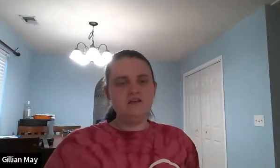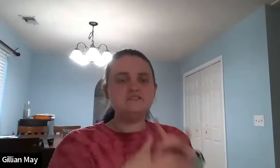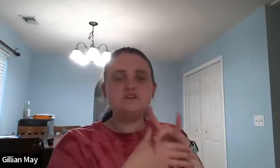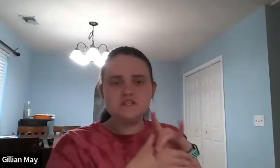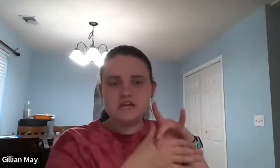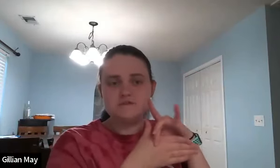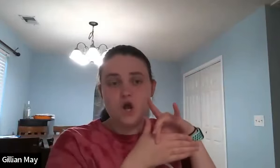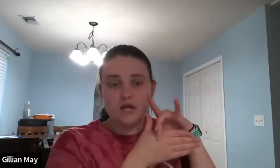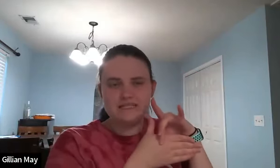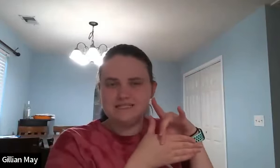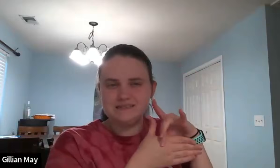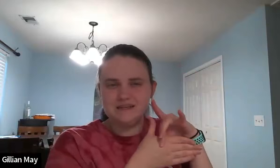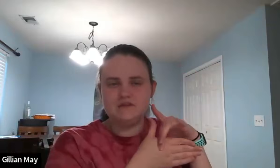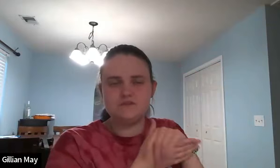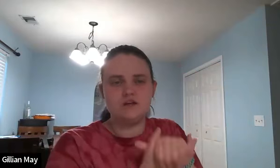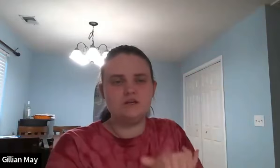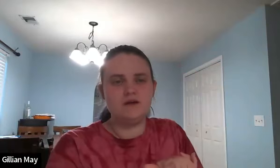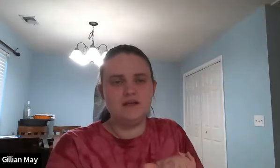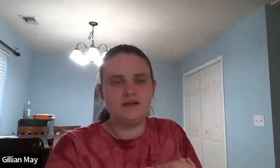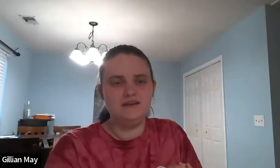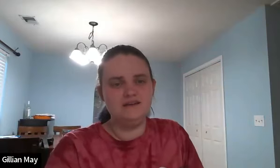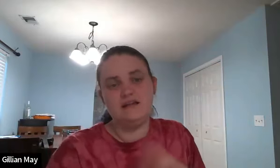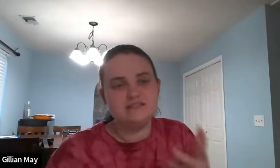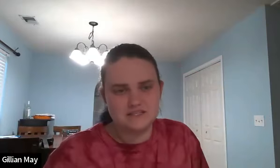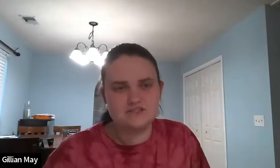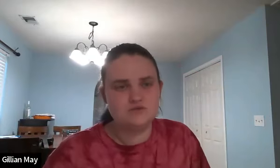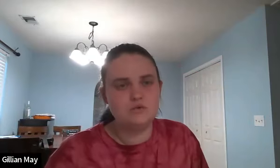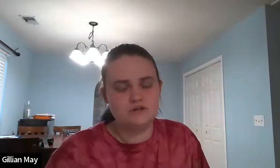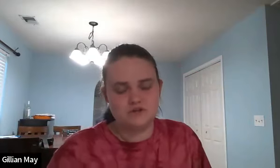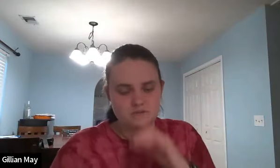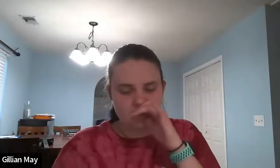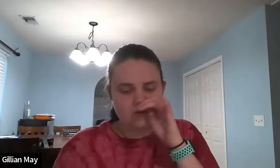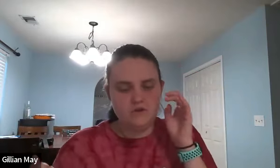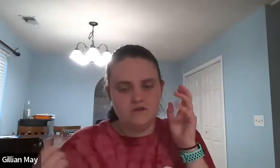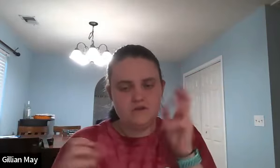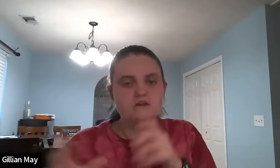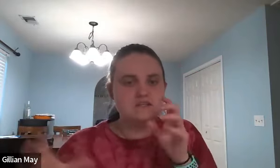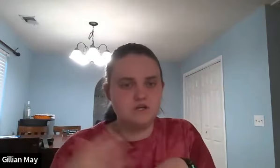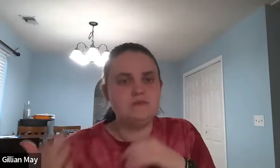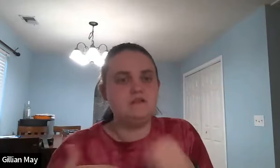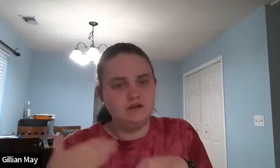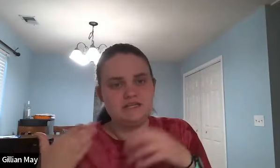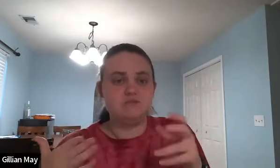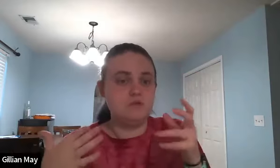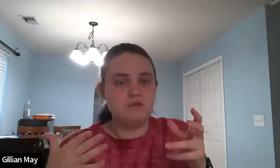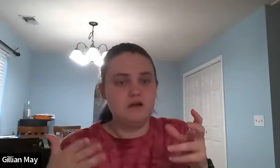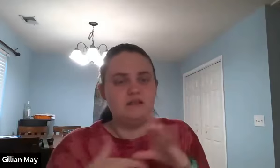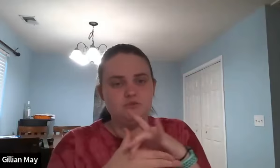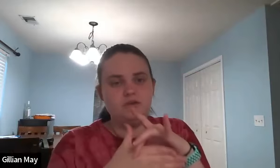This is also the sign for content. Like if you're talking about like, at least like in school, when you're talking about, oh, the content we're going to be learning is blah, blah, blah, blah. Like you'd be like,